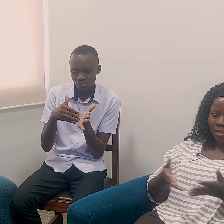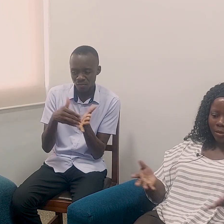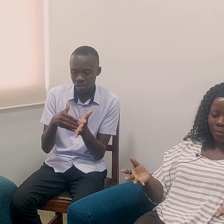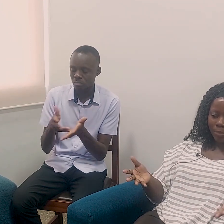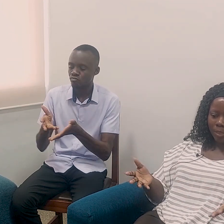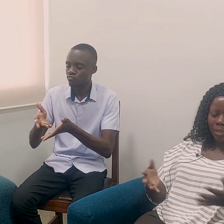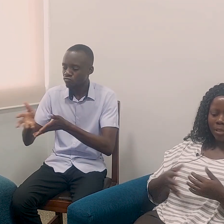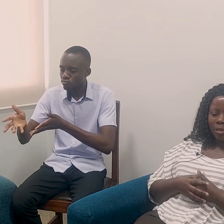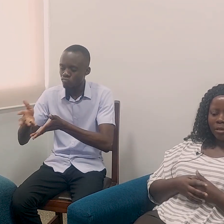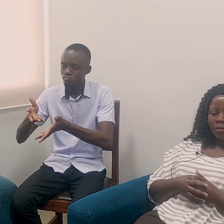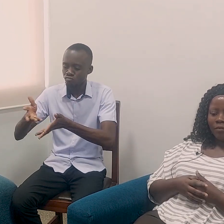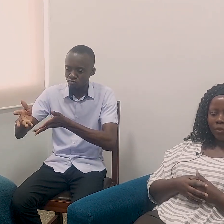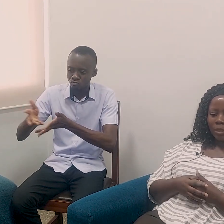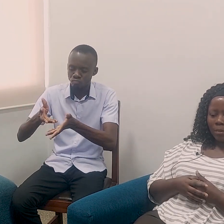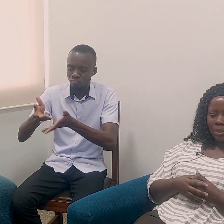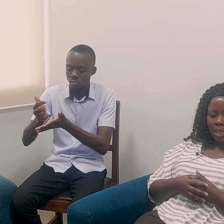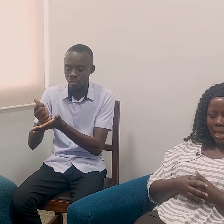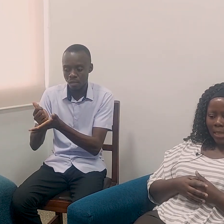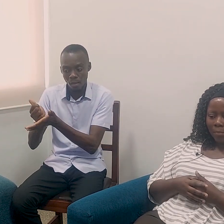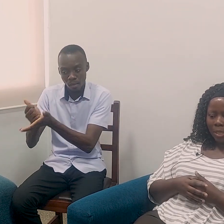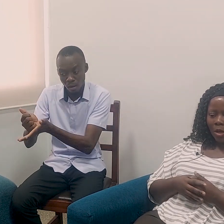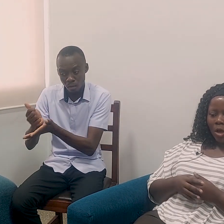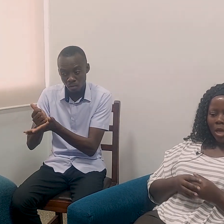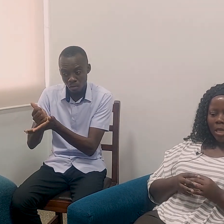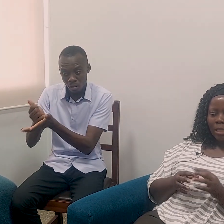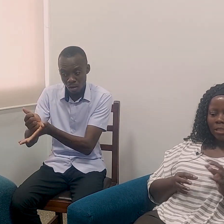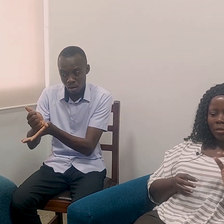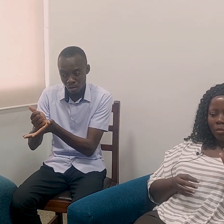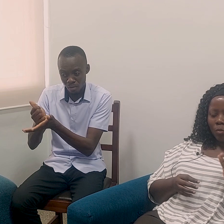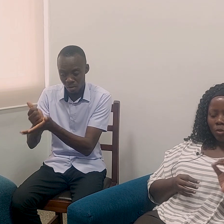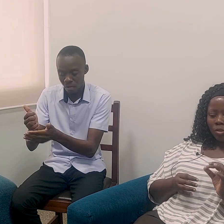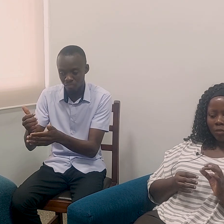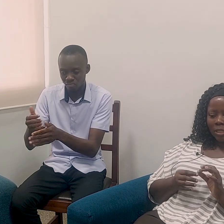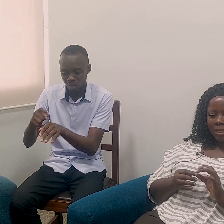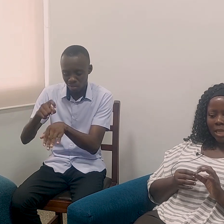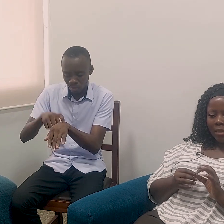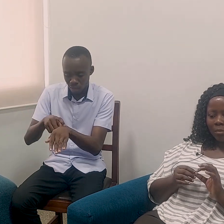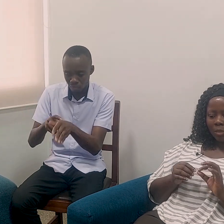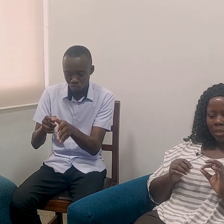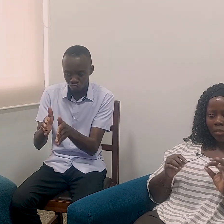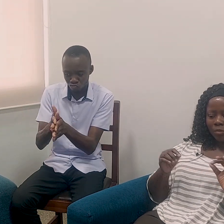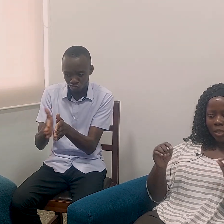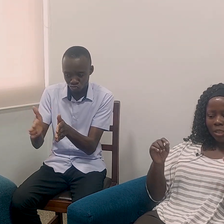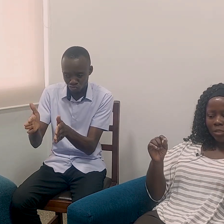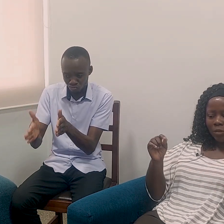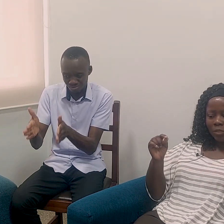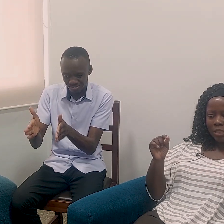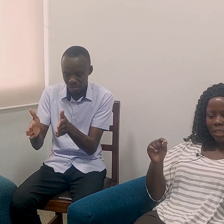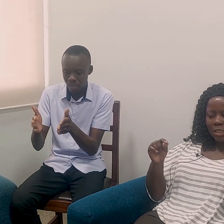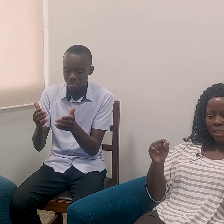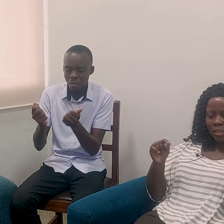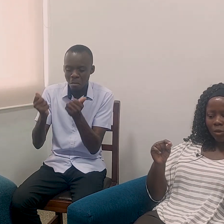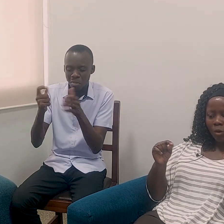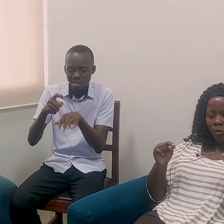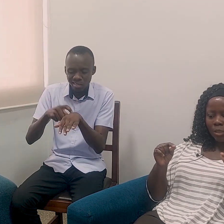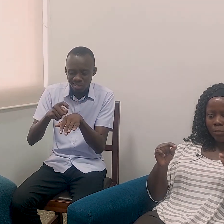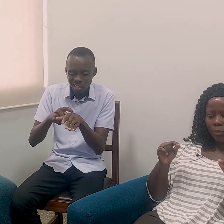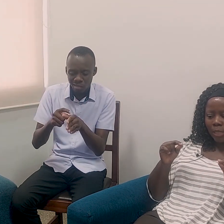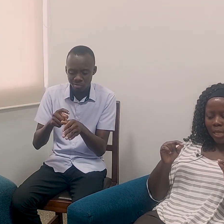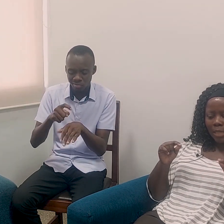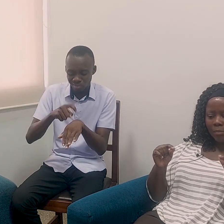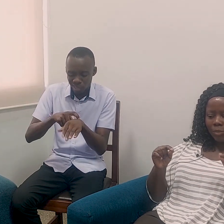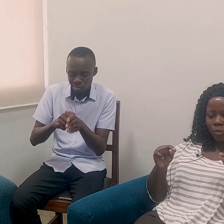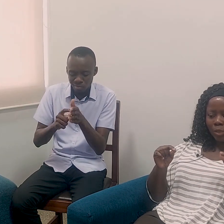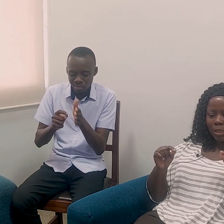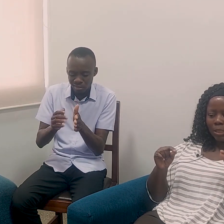in therapy for some time, and most of the time the duration of sessions always